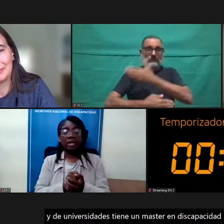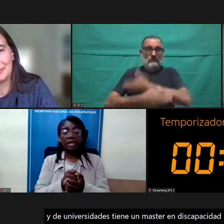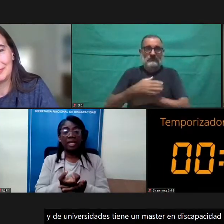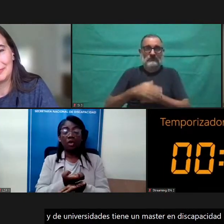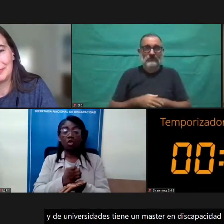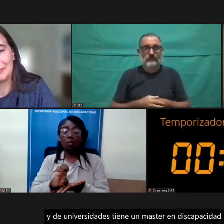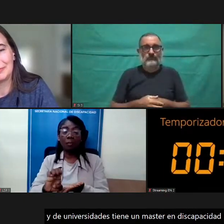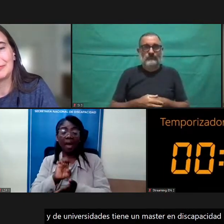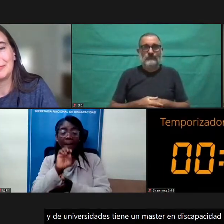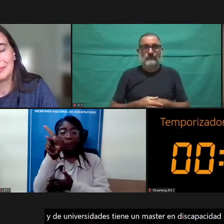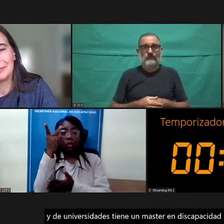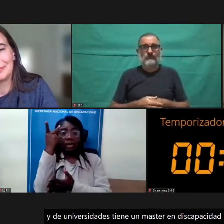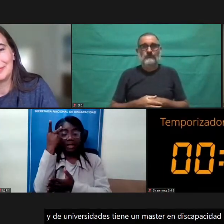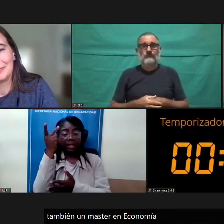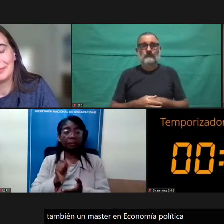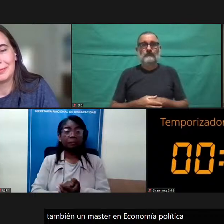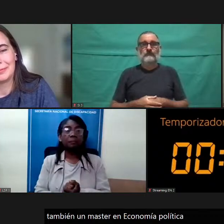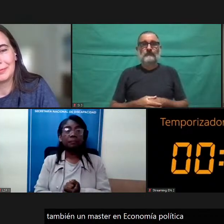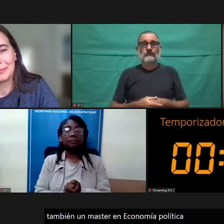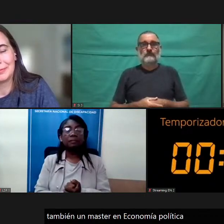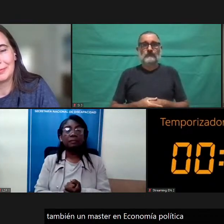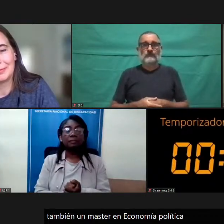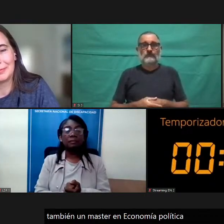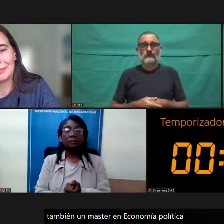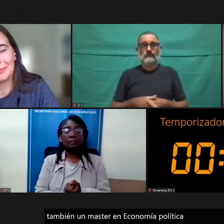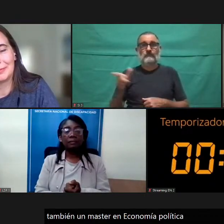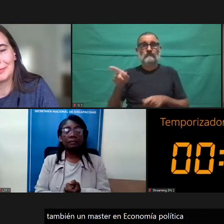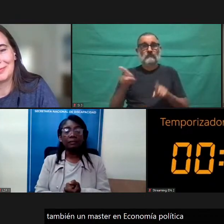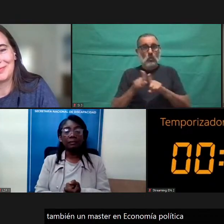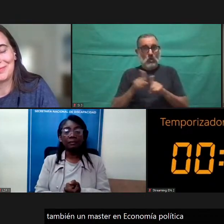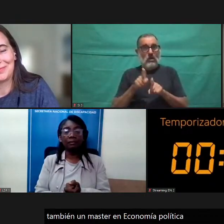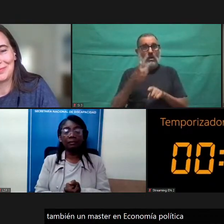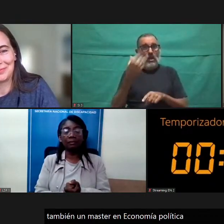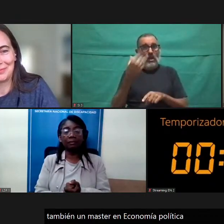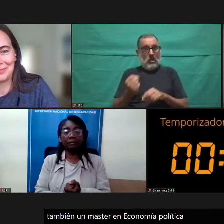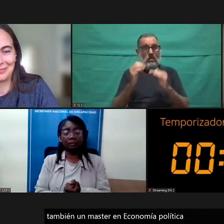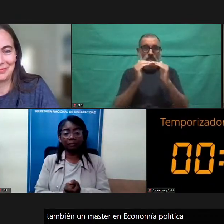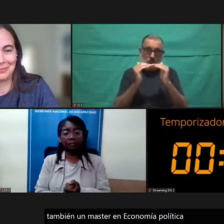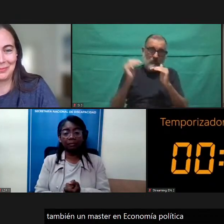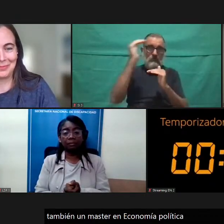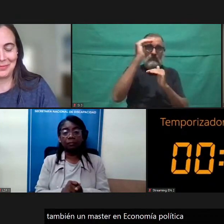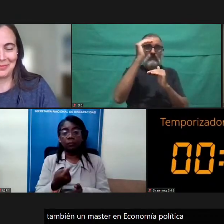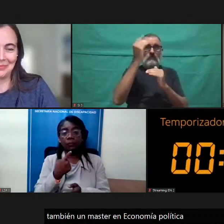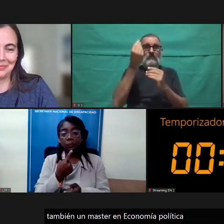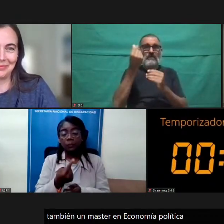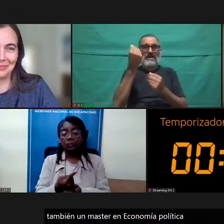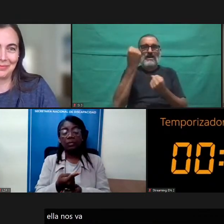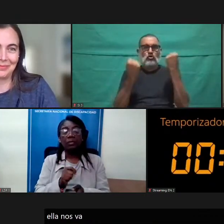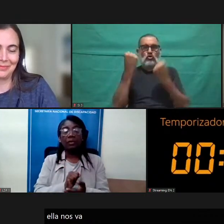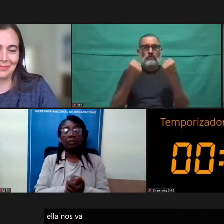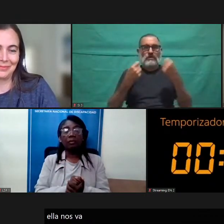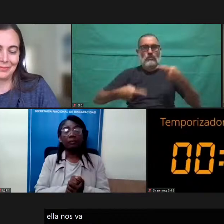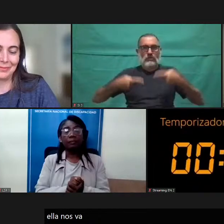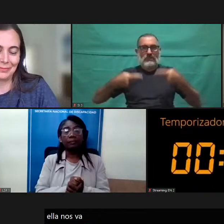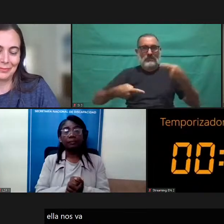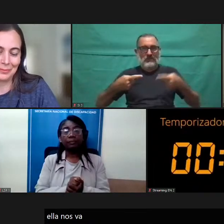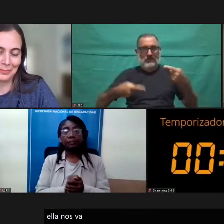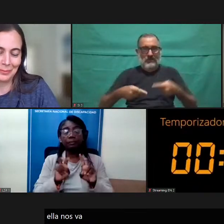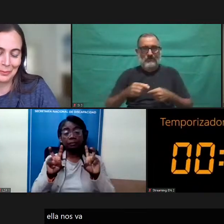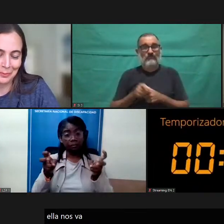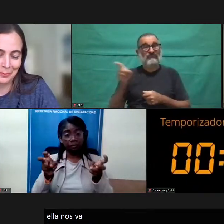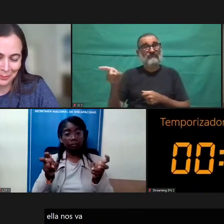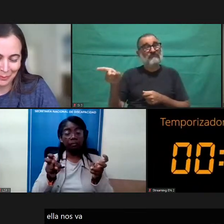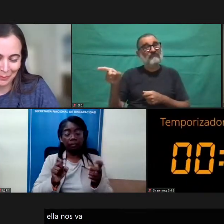also a master's in political economics and now she's going